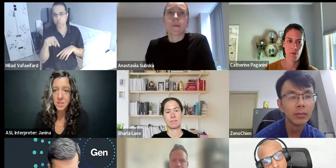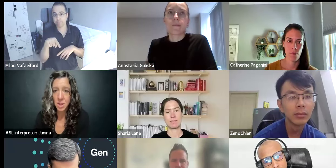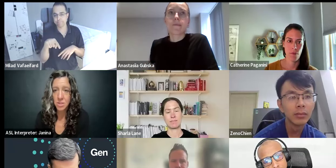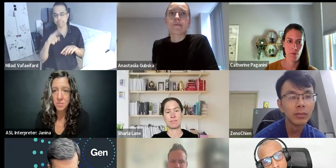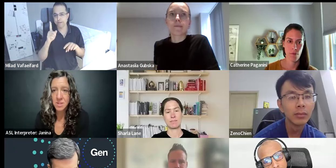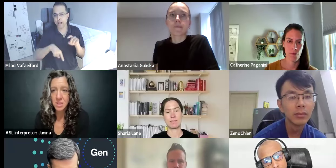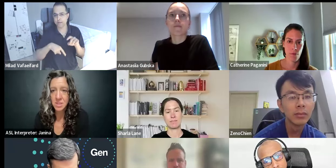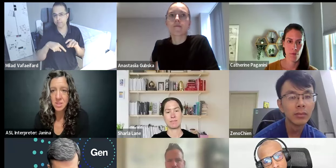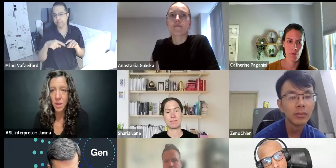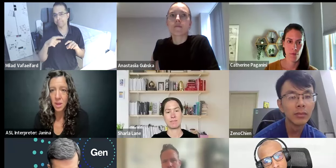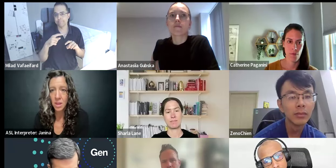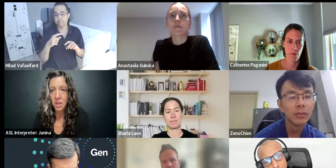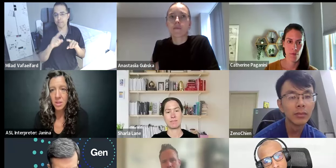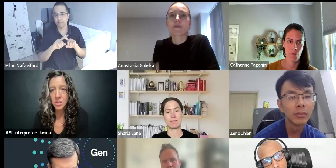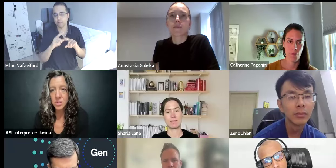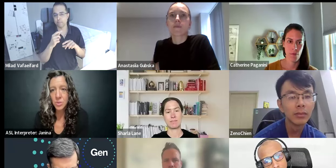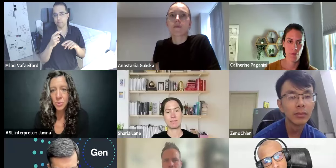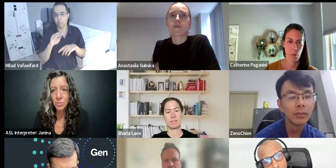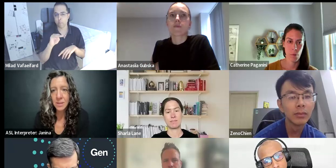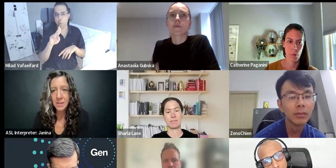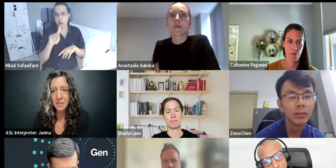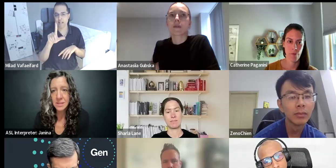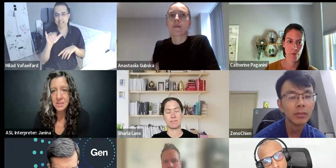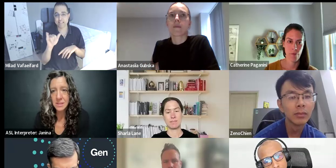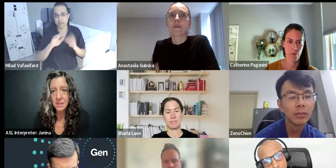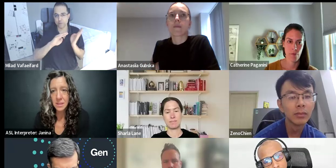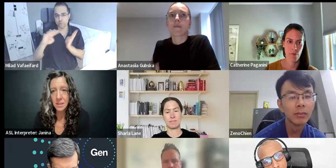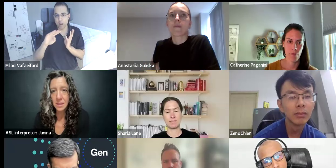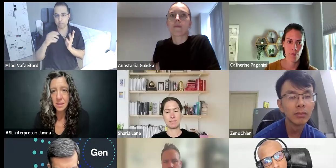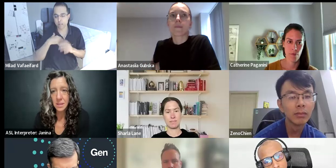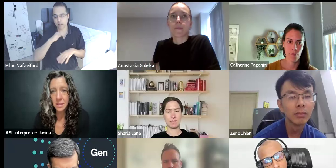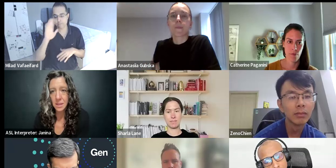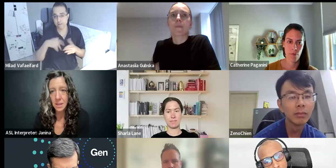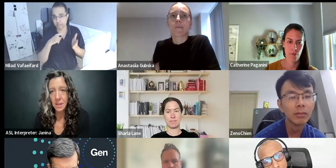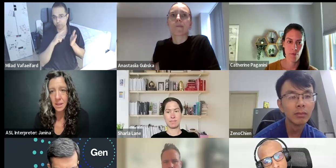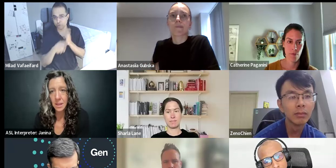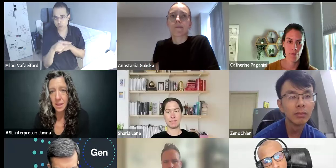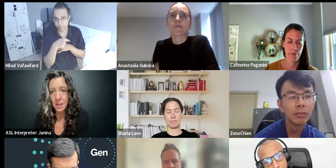And Anastasia also mentioned this as well. Zoom is,